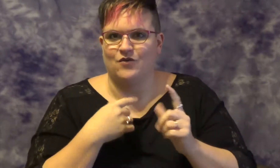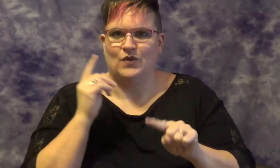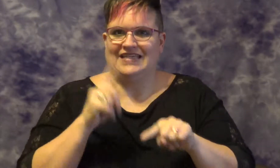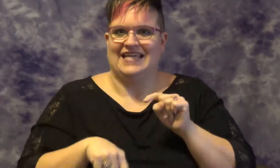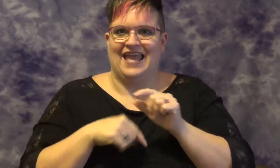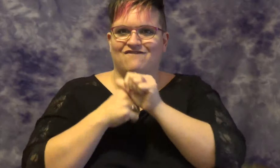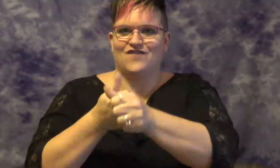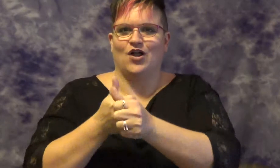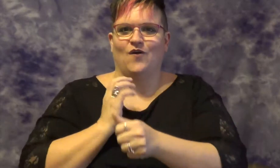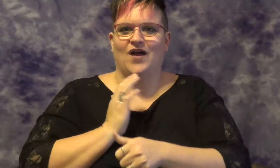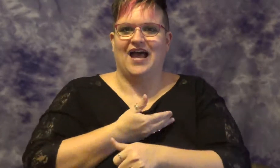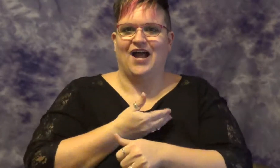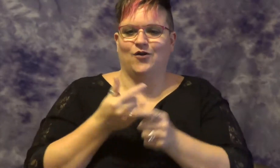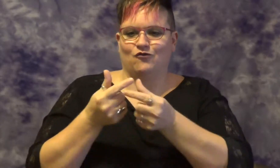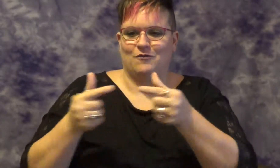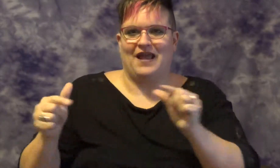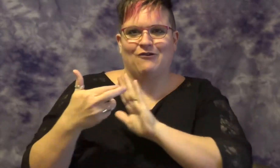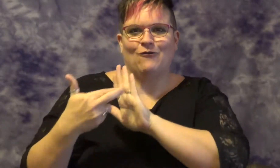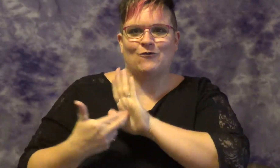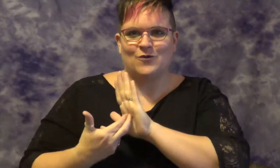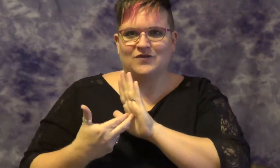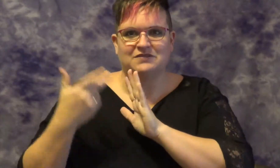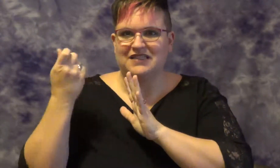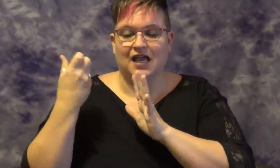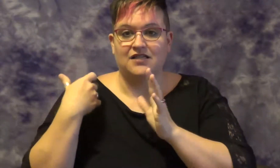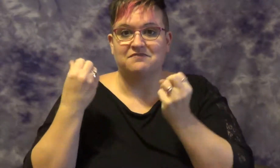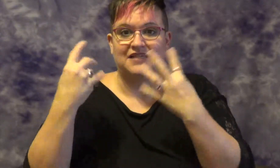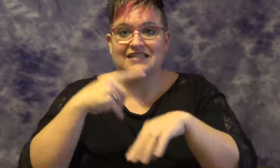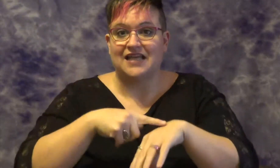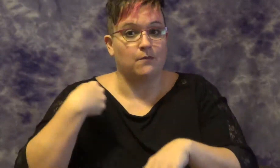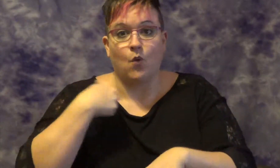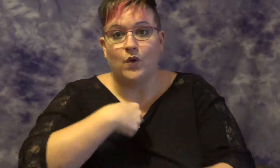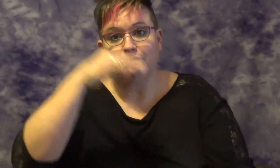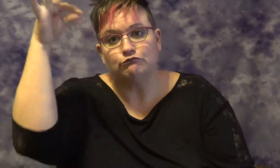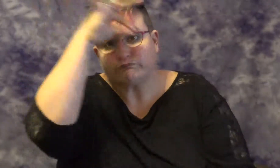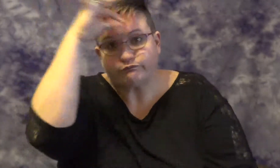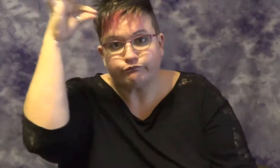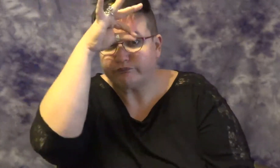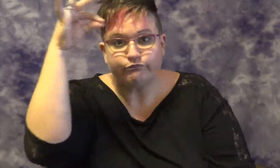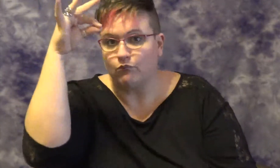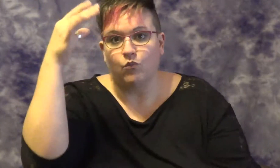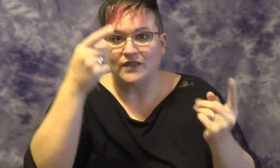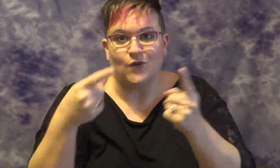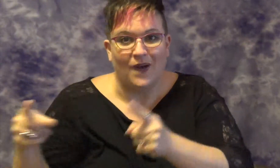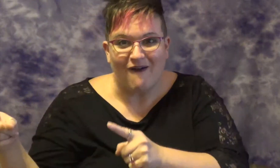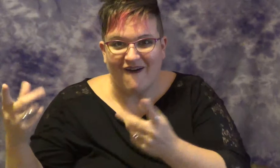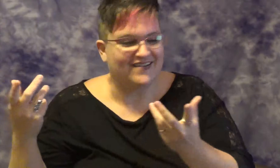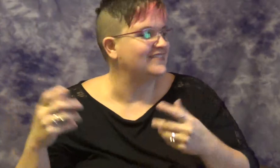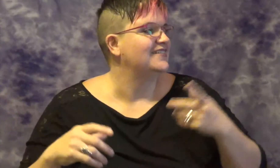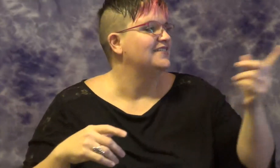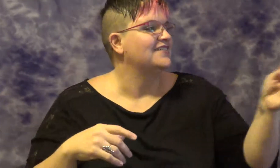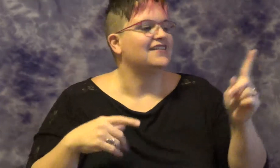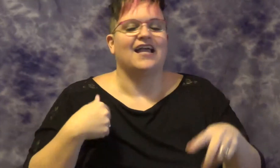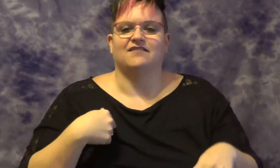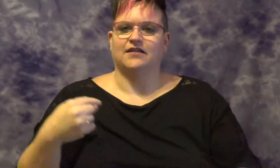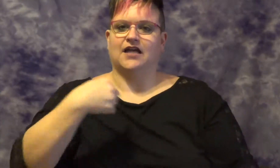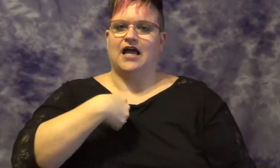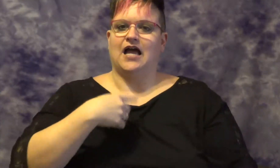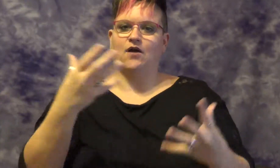You just don't know. There's just no way. So we can't always follow our own grammatical structure within ASL because we don't understand what's going